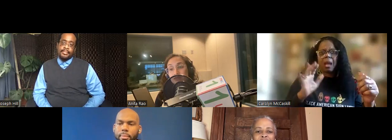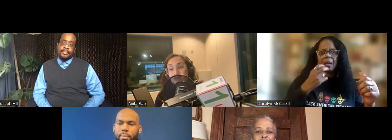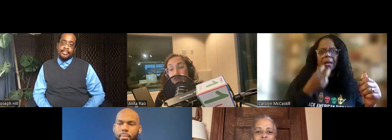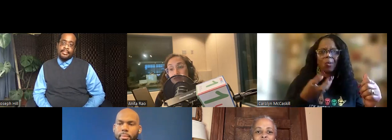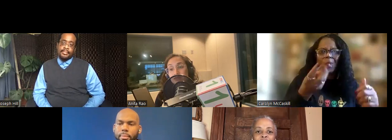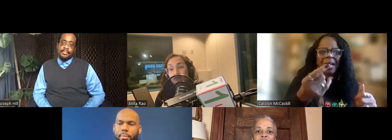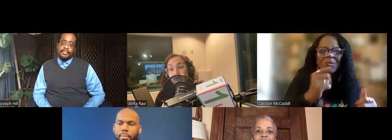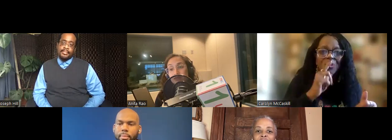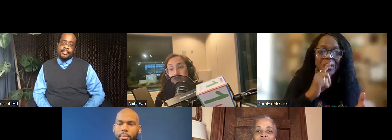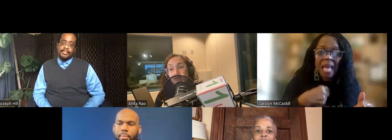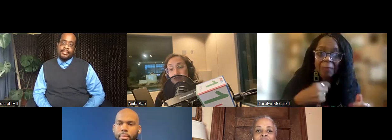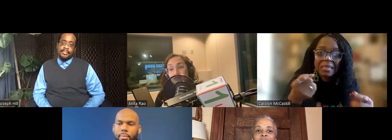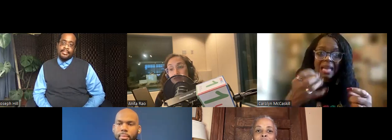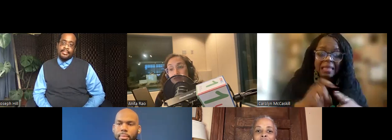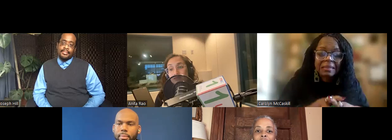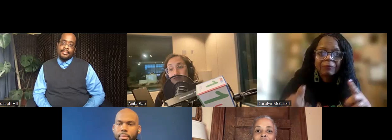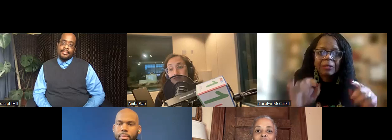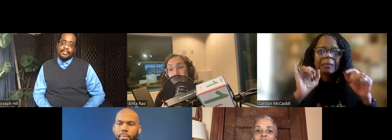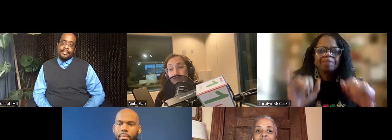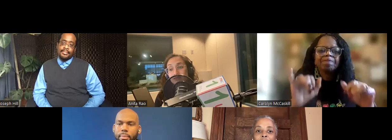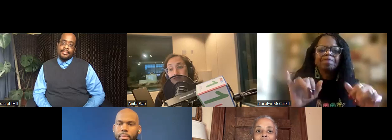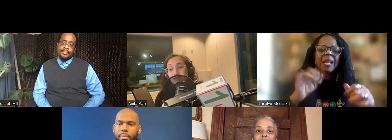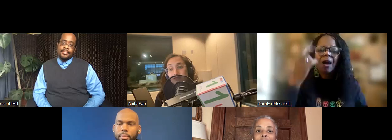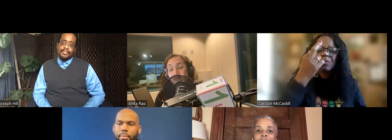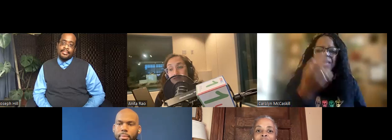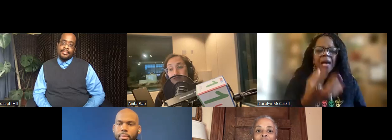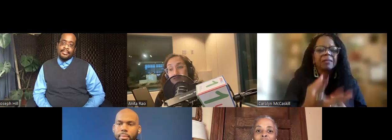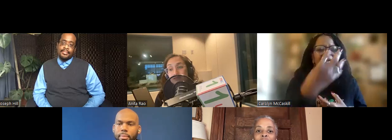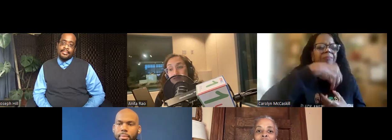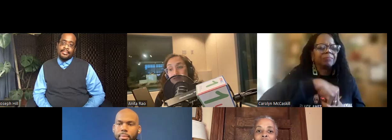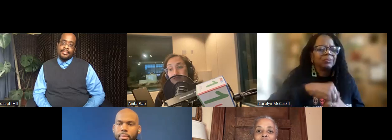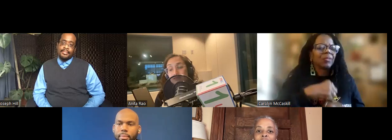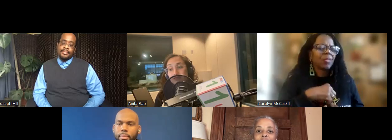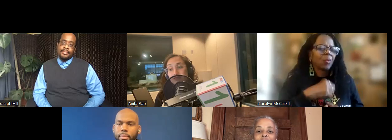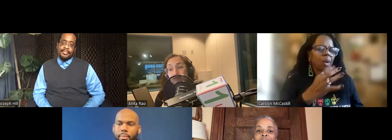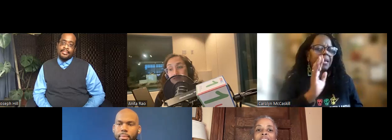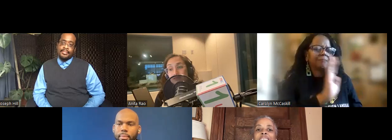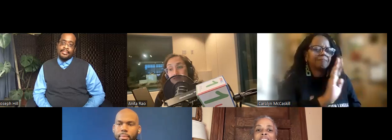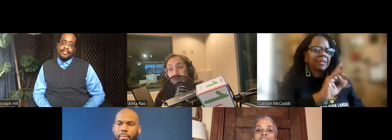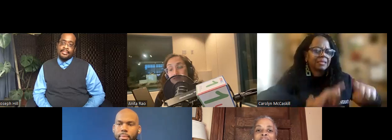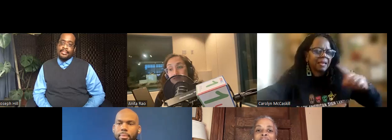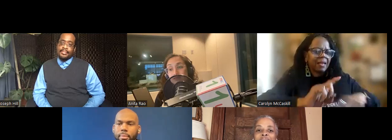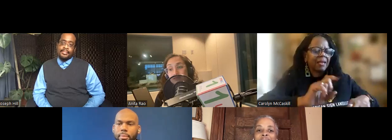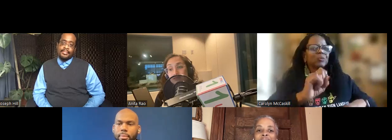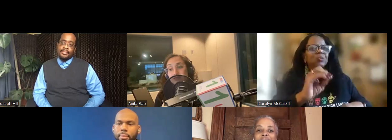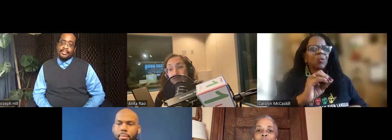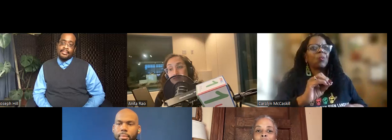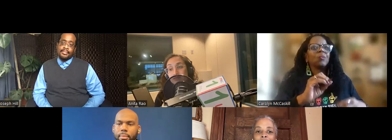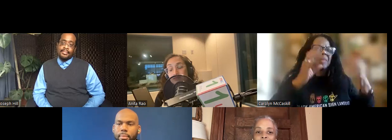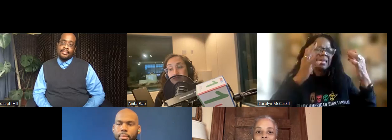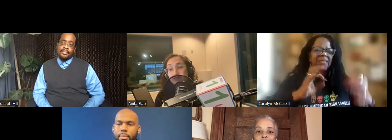you're signing different. And I was thinking to myself, really, am I signing different? And I realized that I